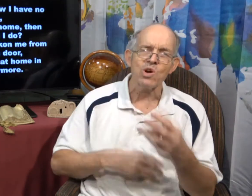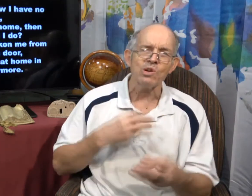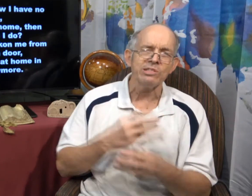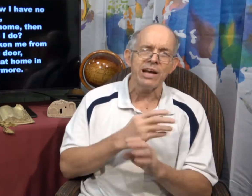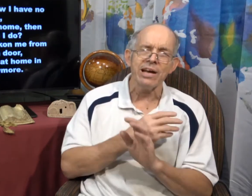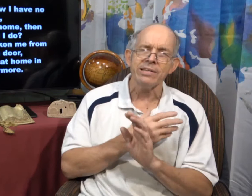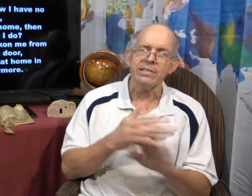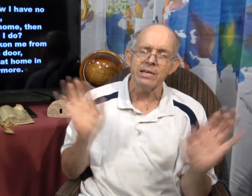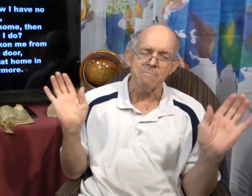world